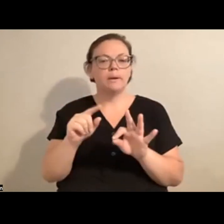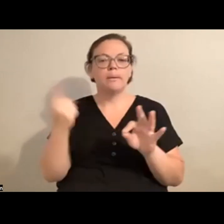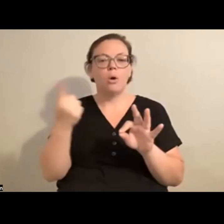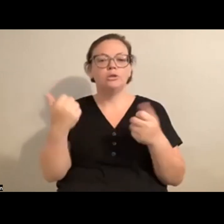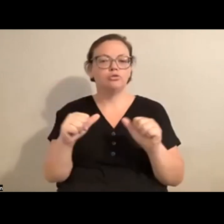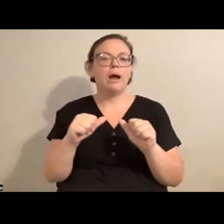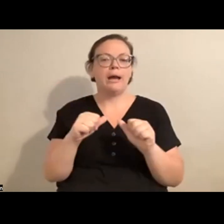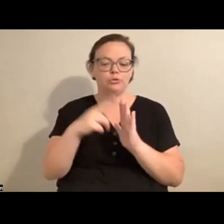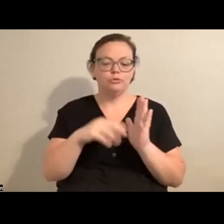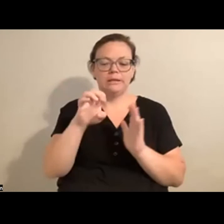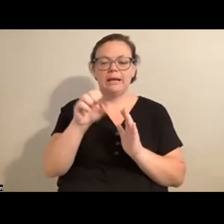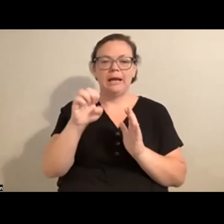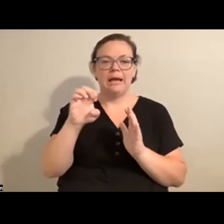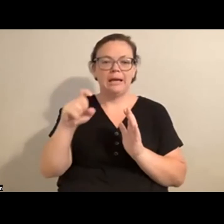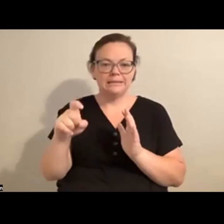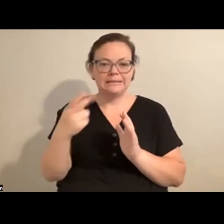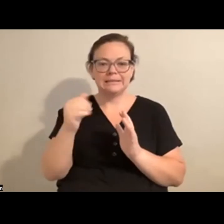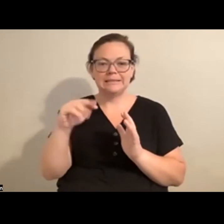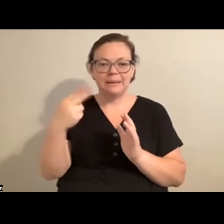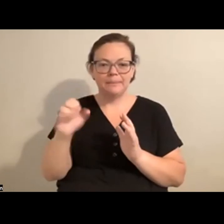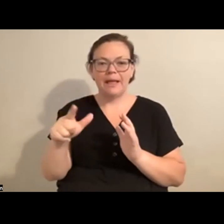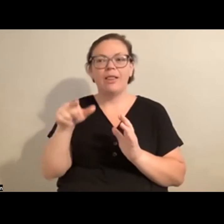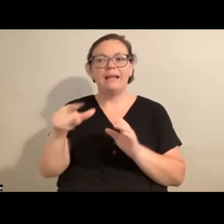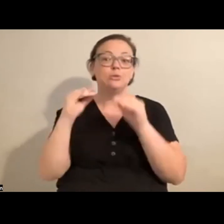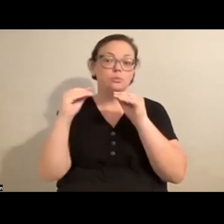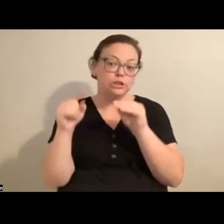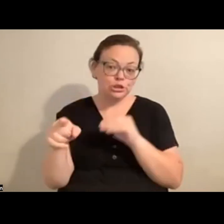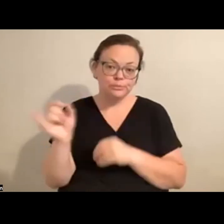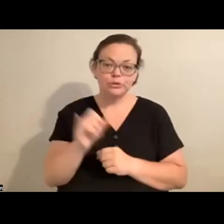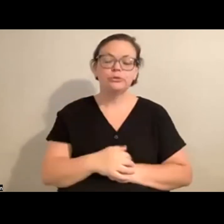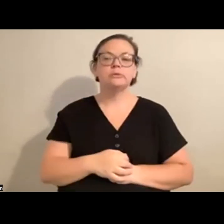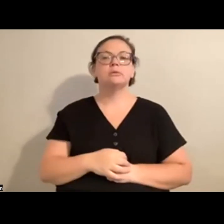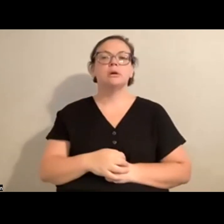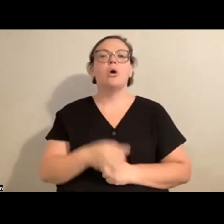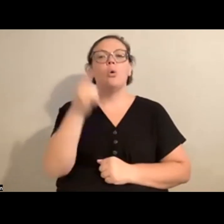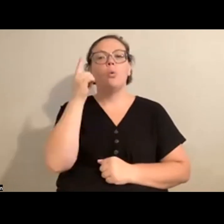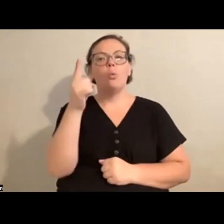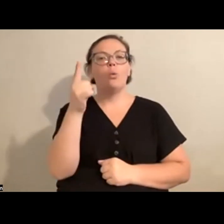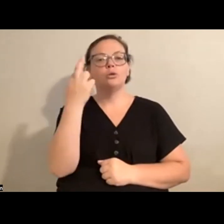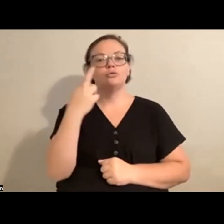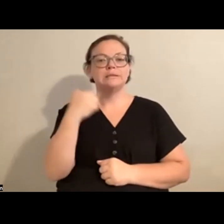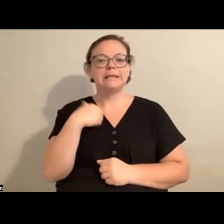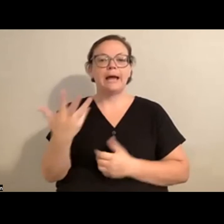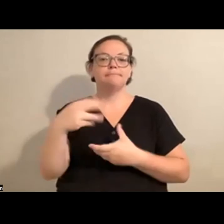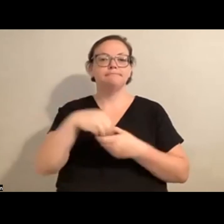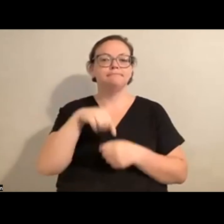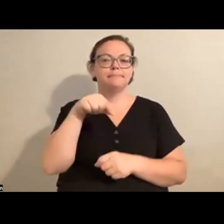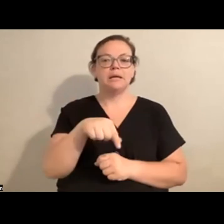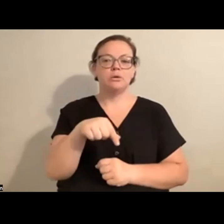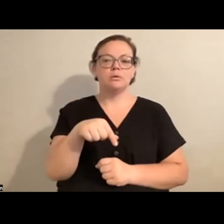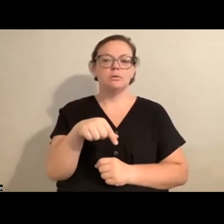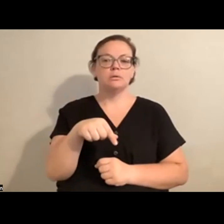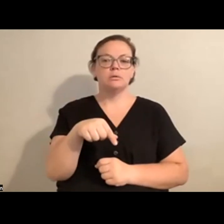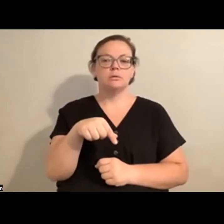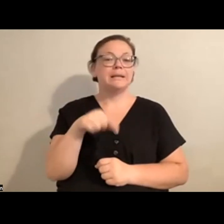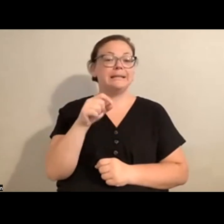with folks in a group and teach him. And one of the reasons why I included it here is because it